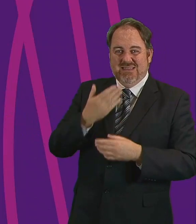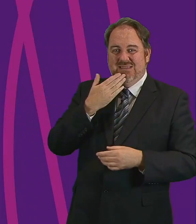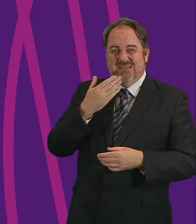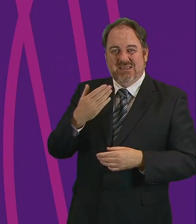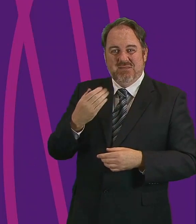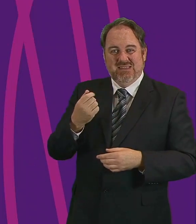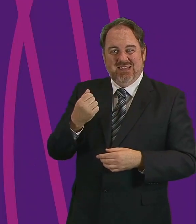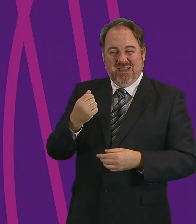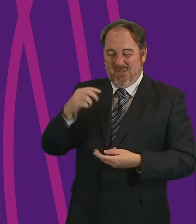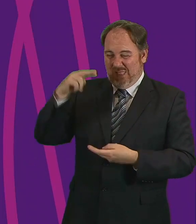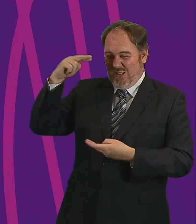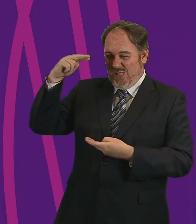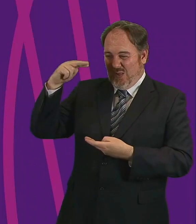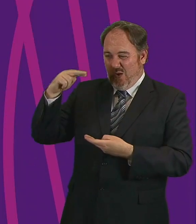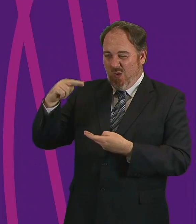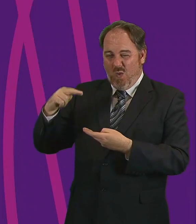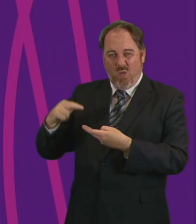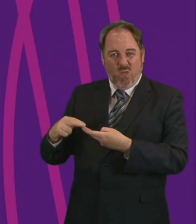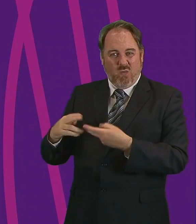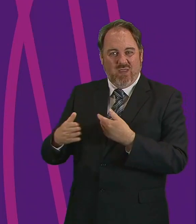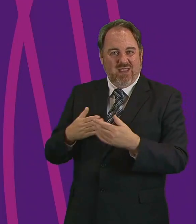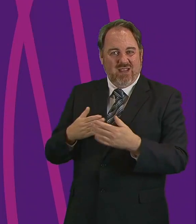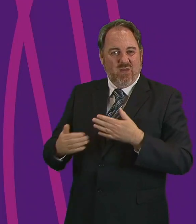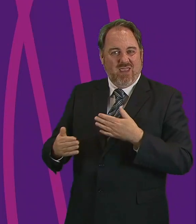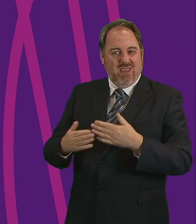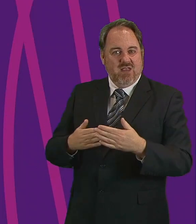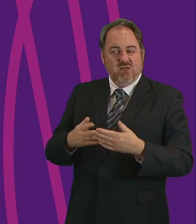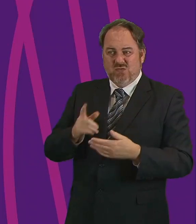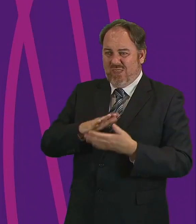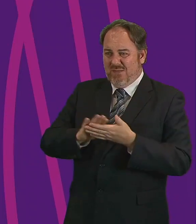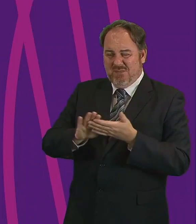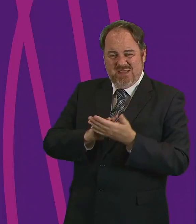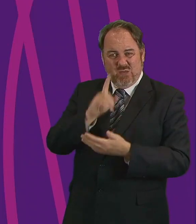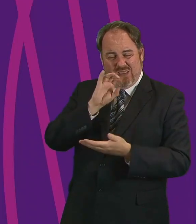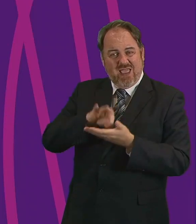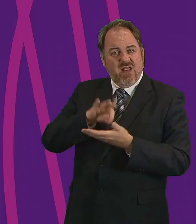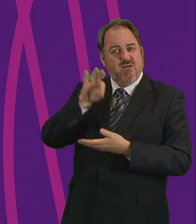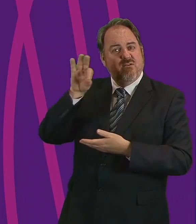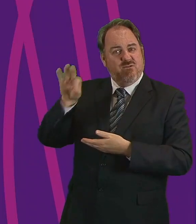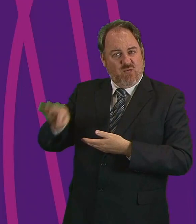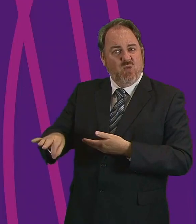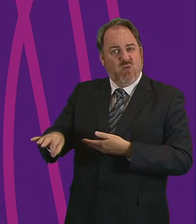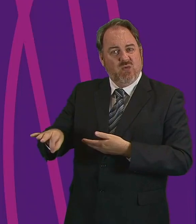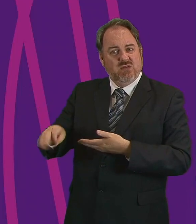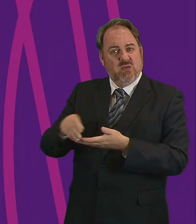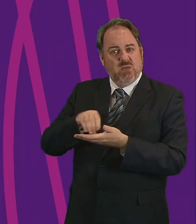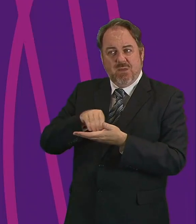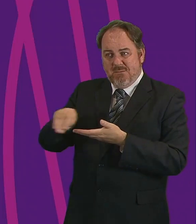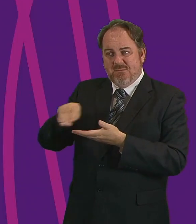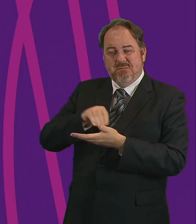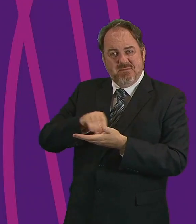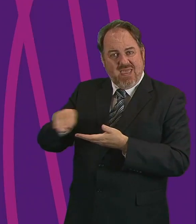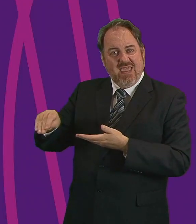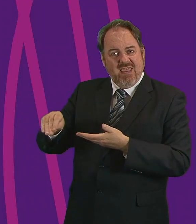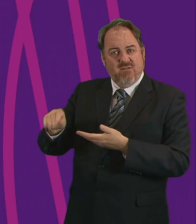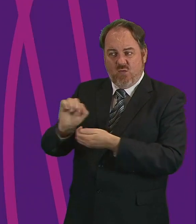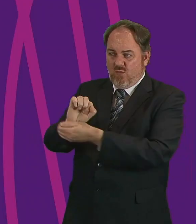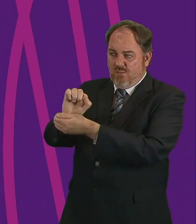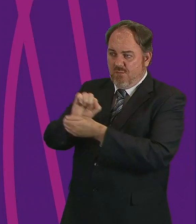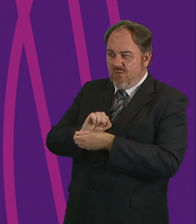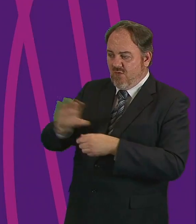to historic lows. So there is no question about the affordability of the stimulus package that's necessary, and it is